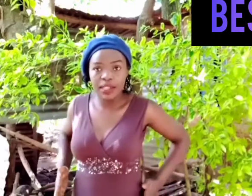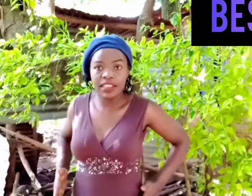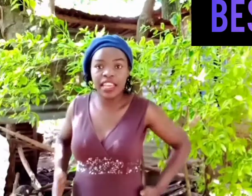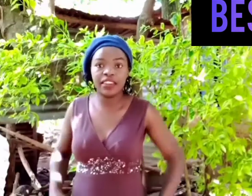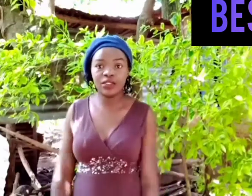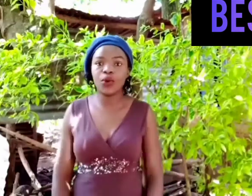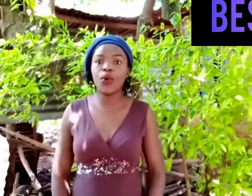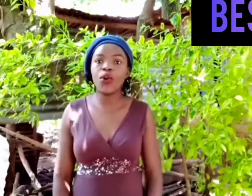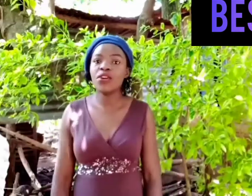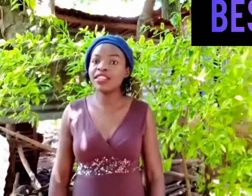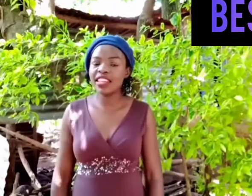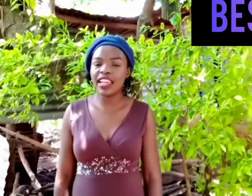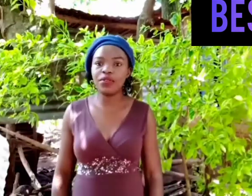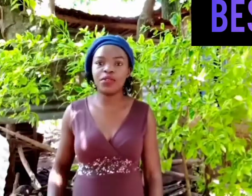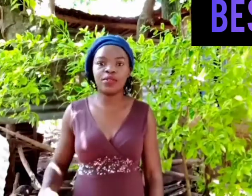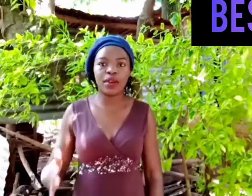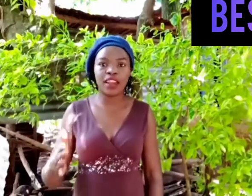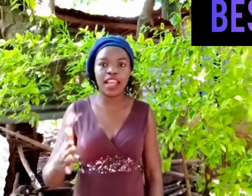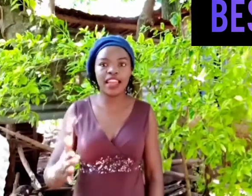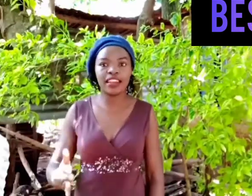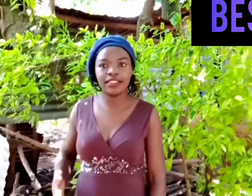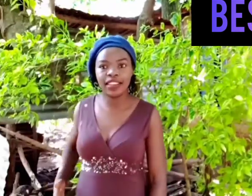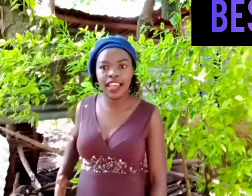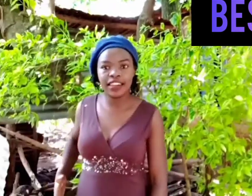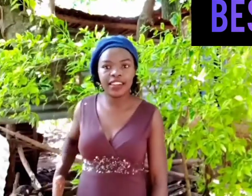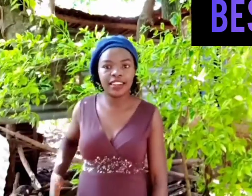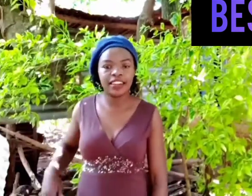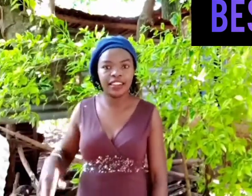beside. So side we use one hand, side,